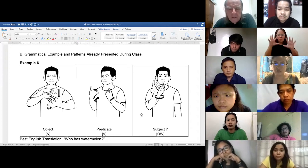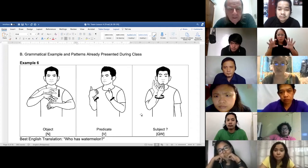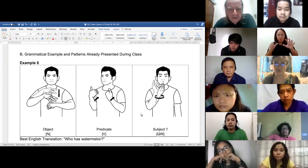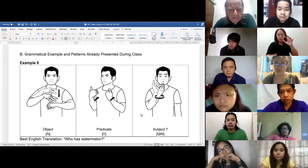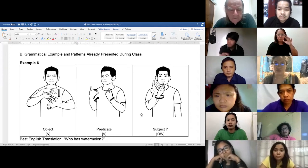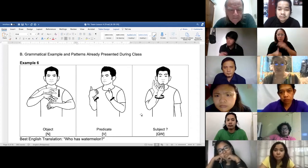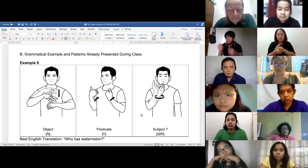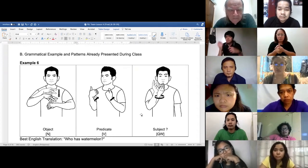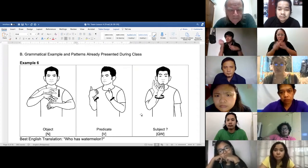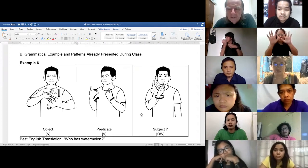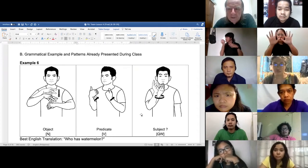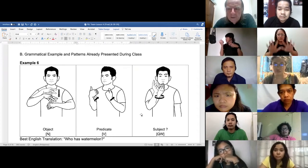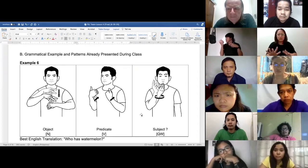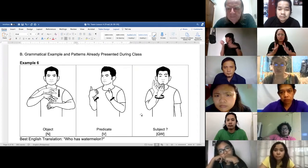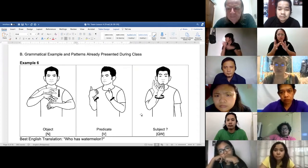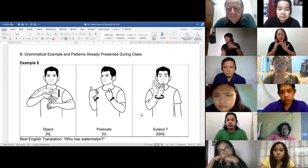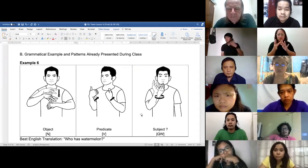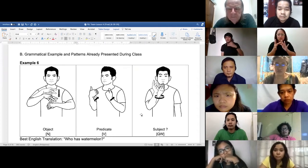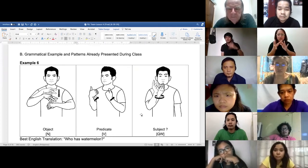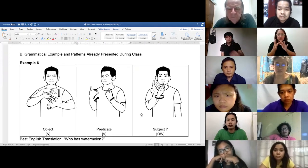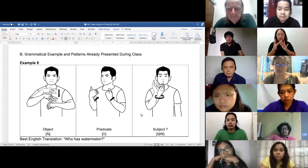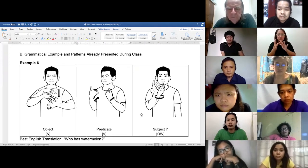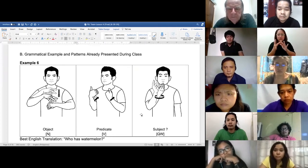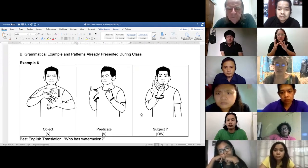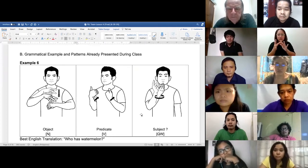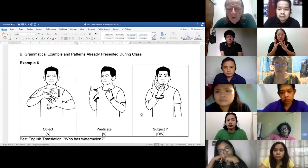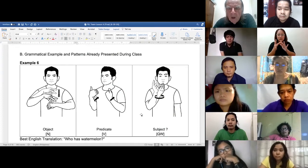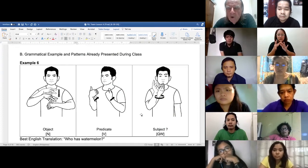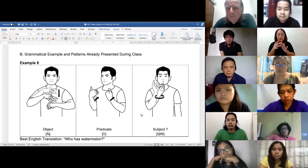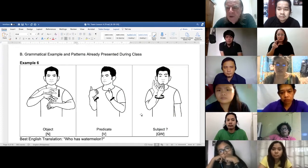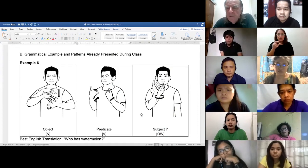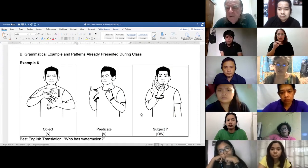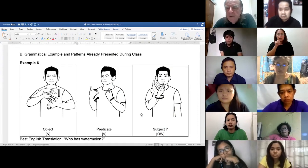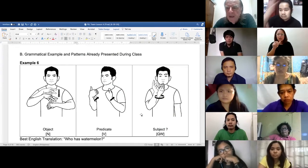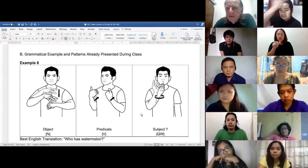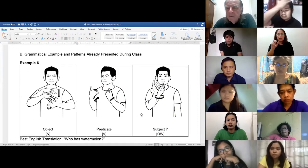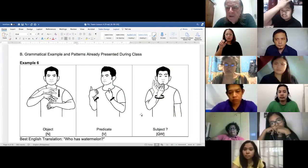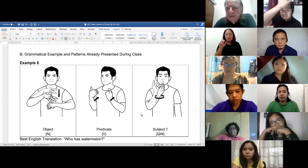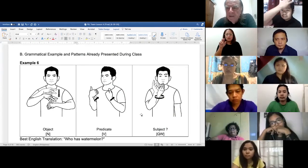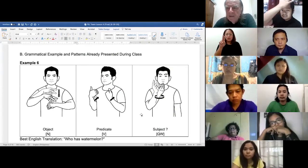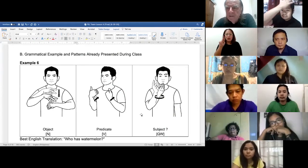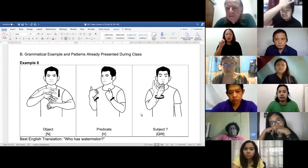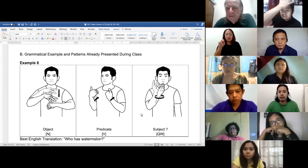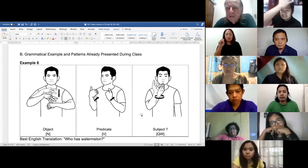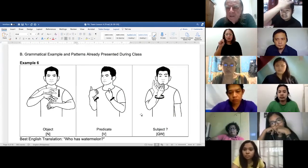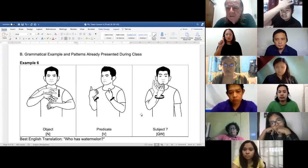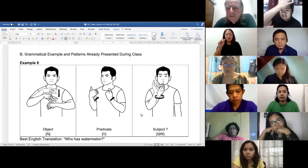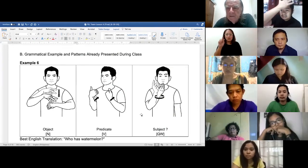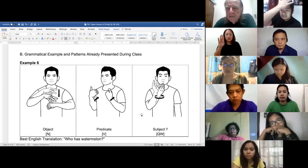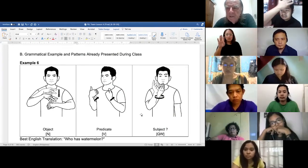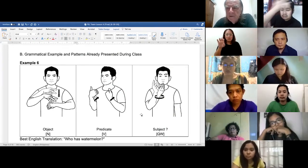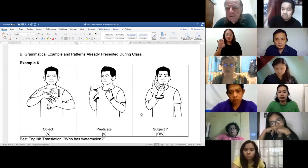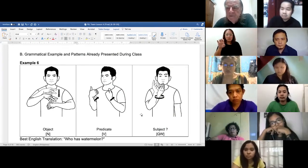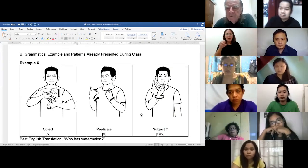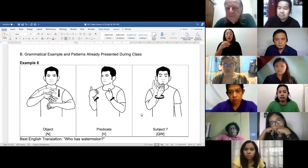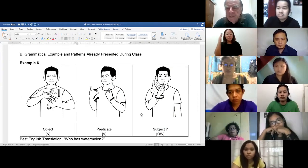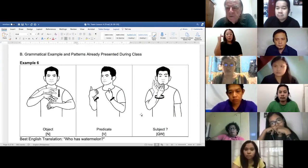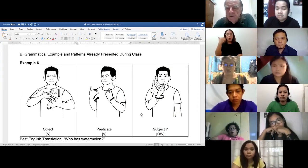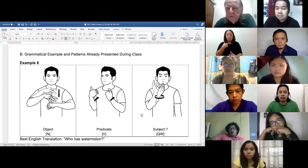internet not stable. So I hope I'll be back online. And I don't know if it's me or you,